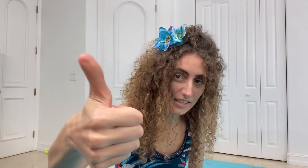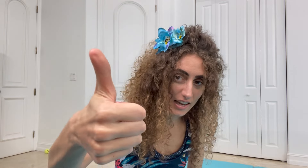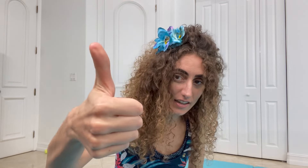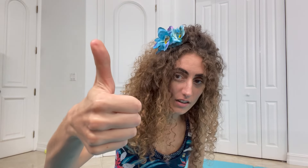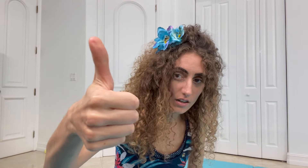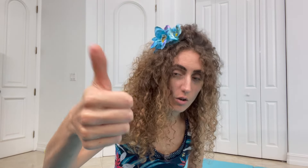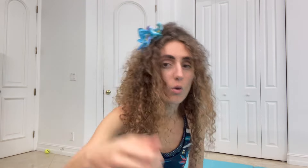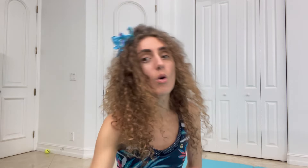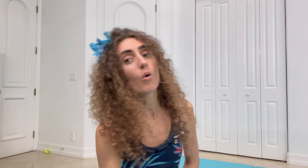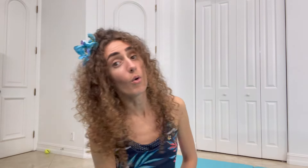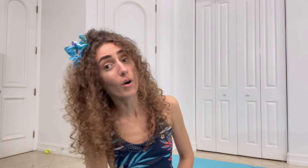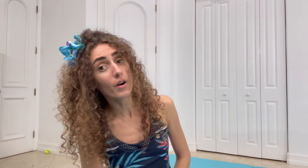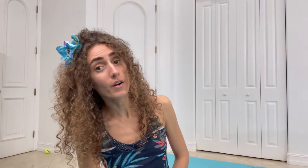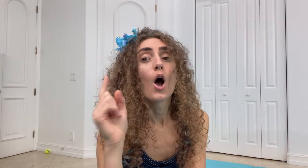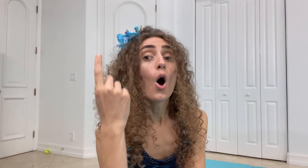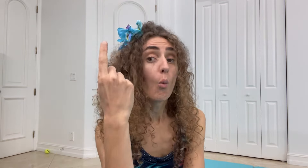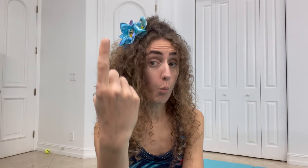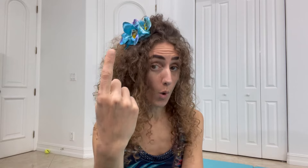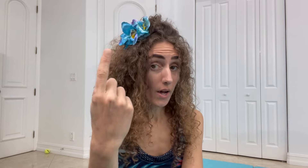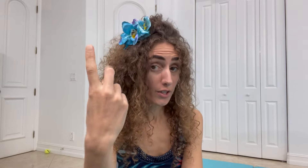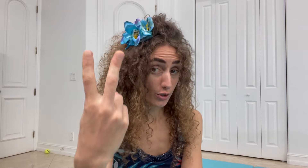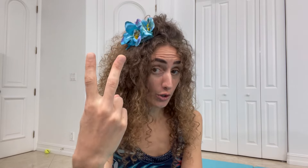1, 2, 3, 4, 5, 6, 7, 8, 9, 10, or